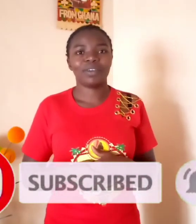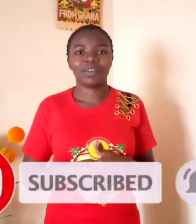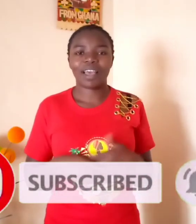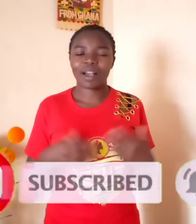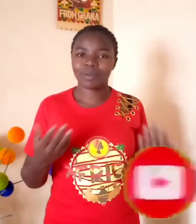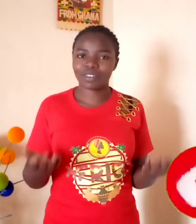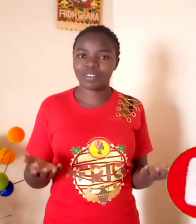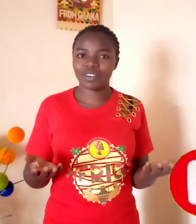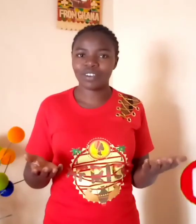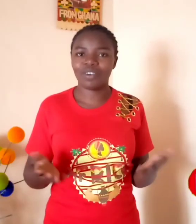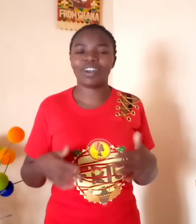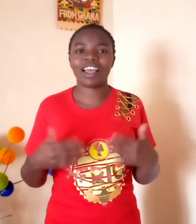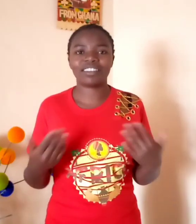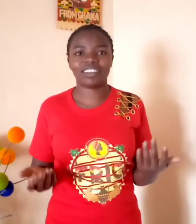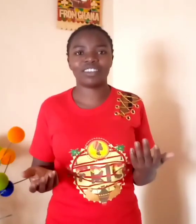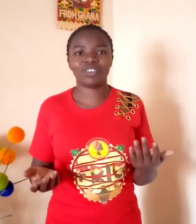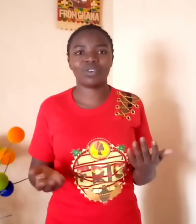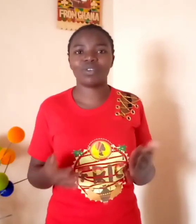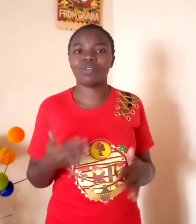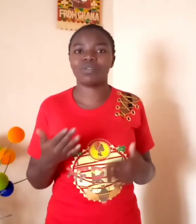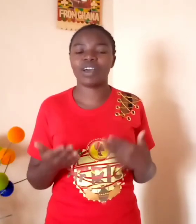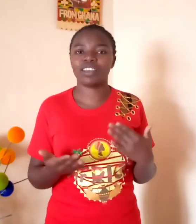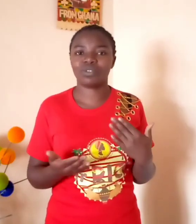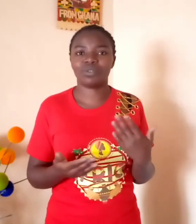a question or a suggestion of what you'd